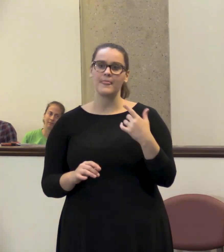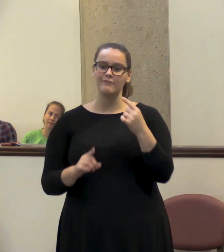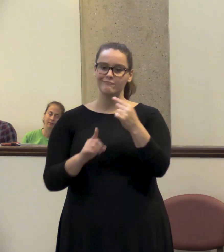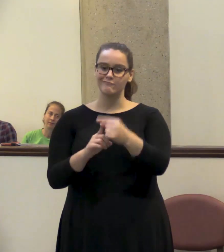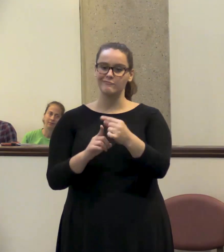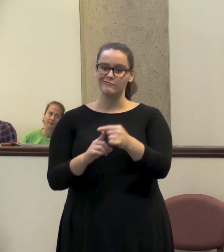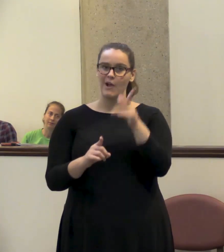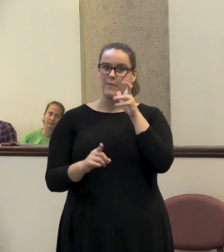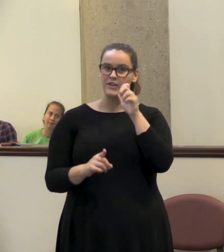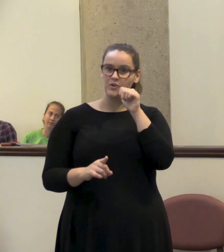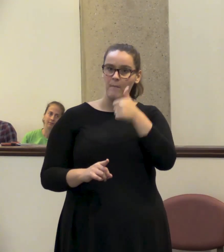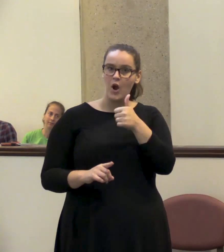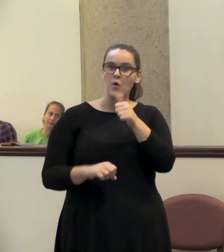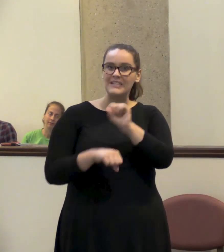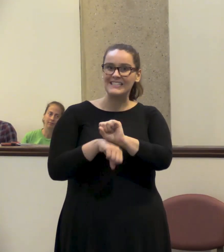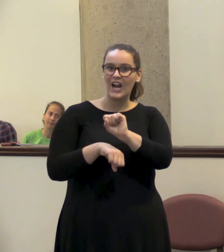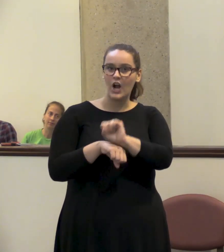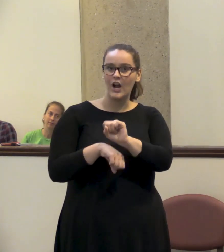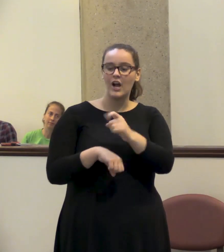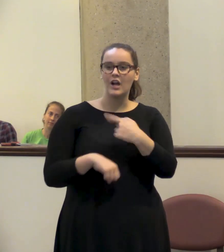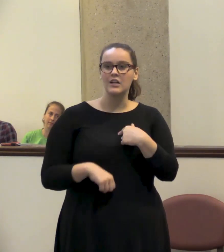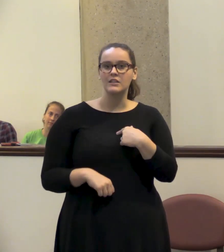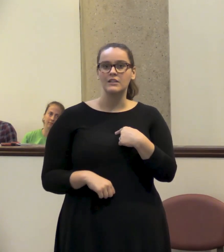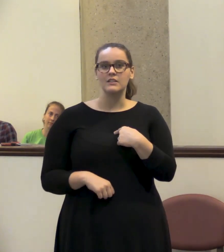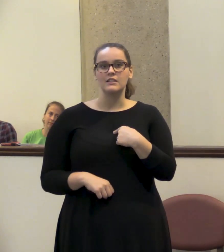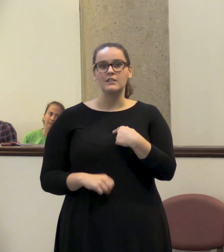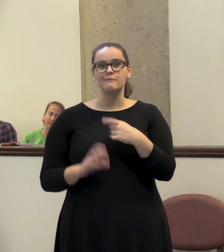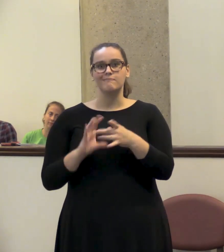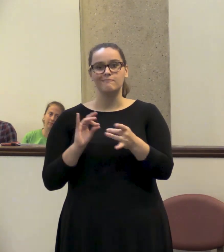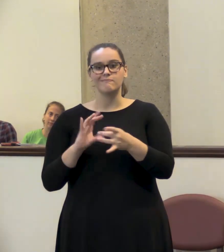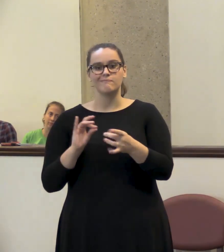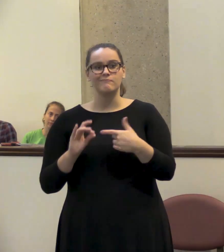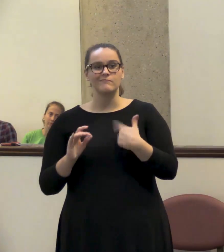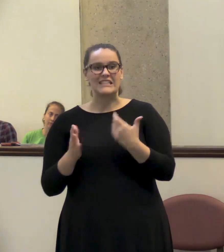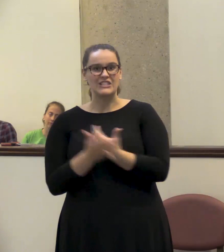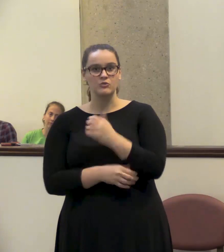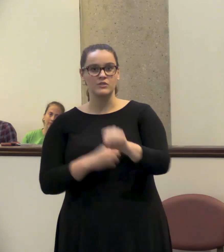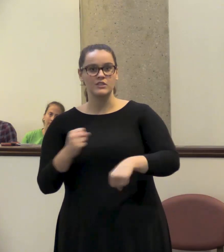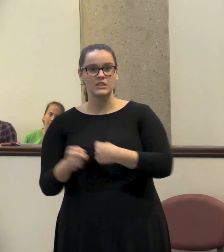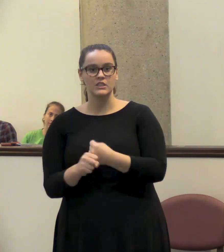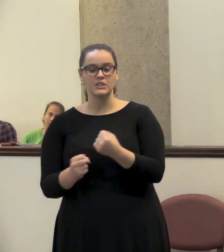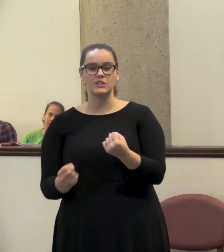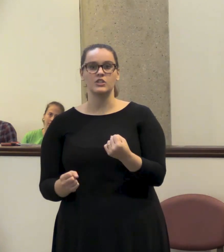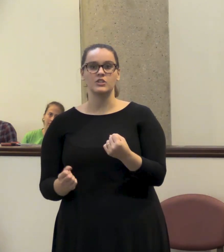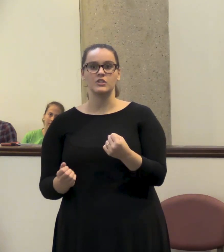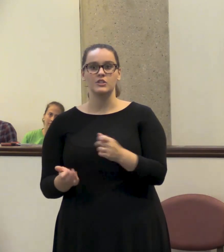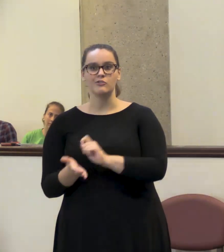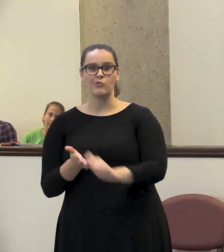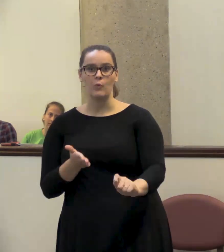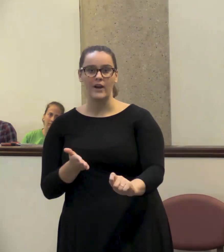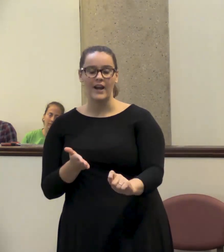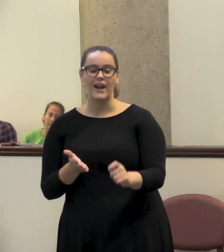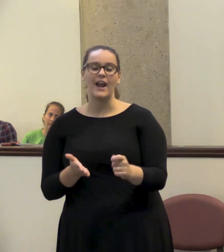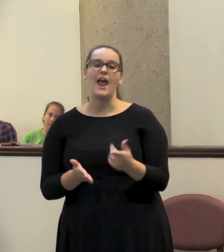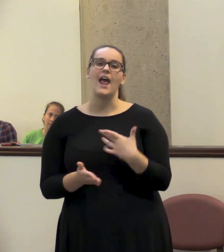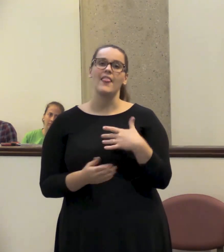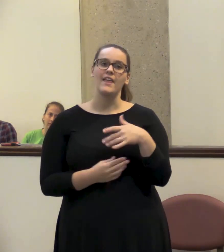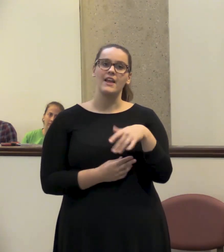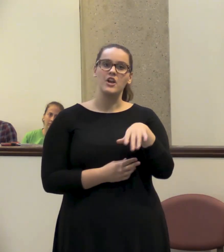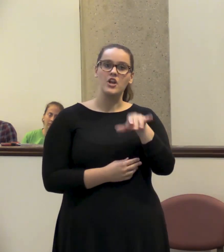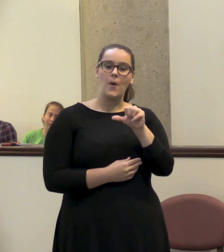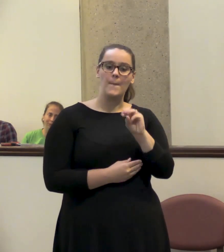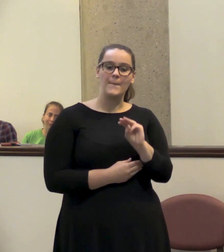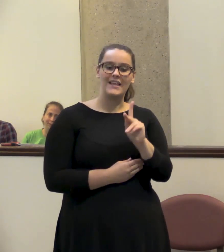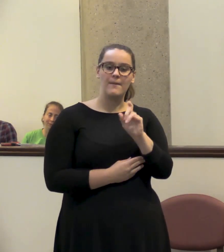in synagogue tomorrow assert that on Rosh Hashanah it is written, and on Yom Kippur it is sealed. Who